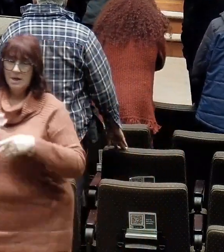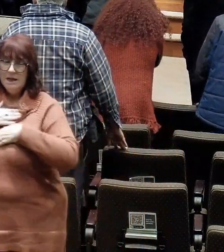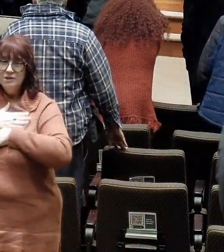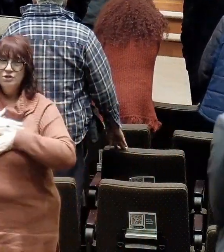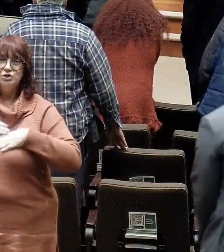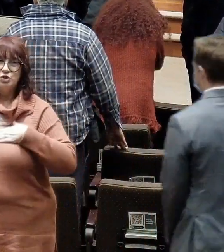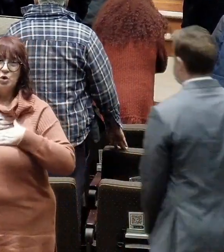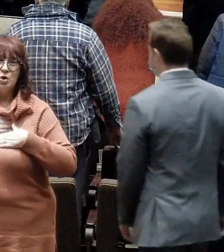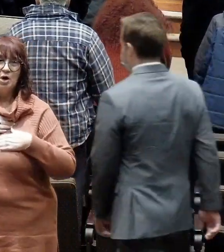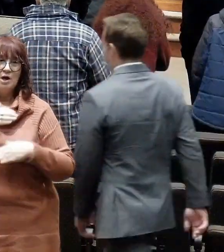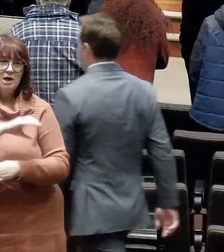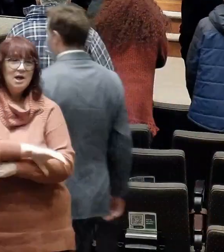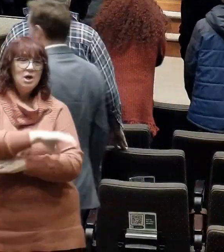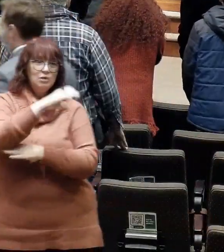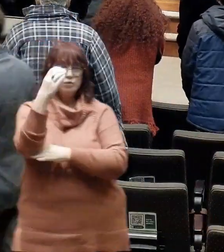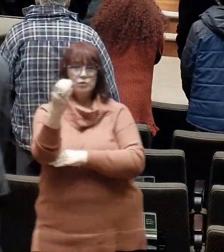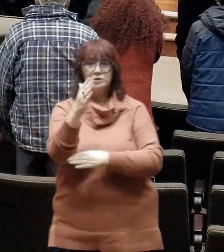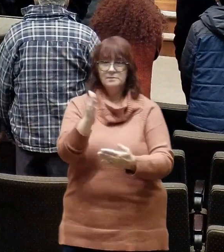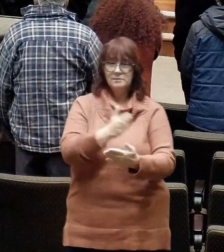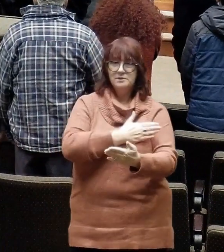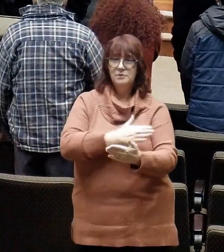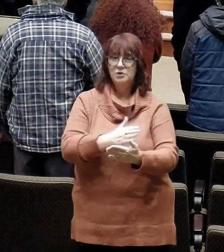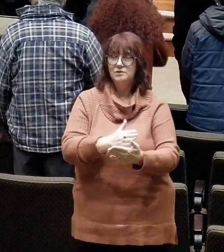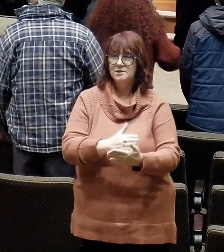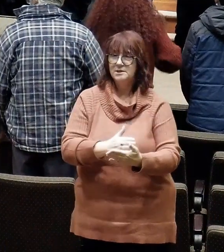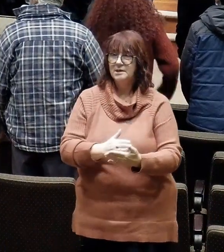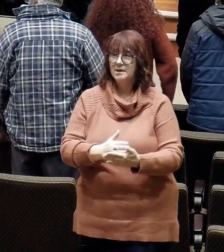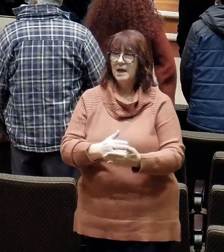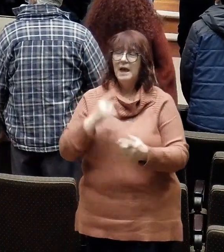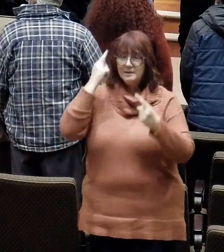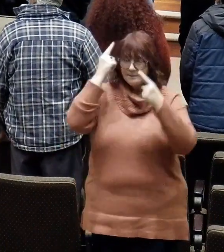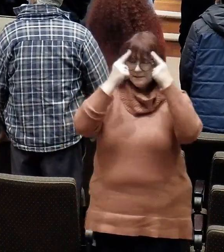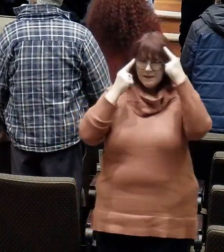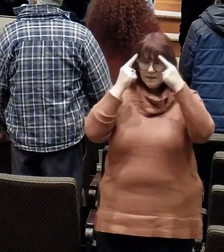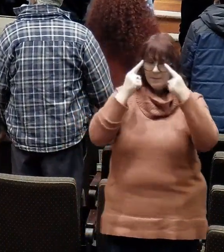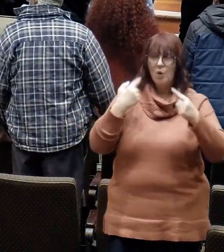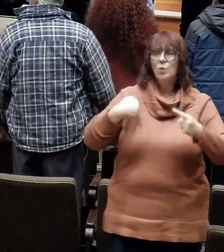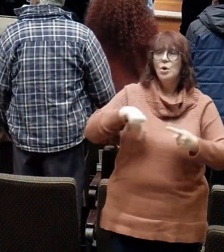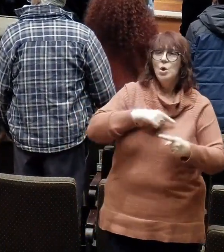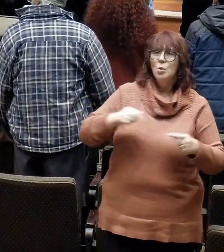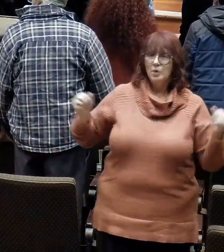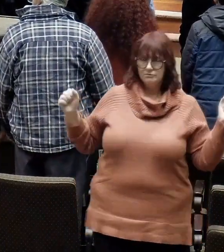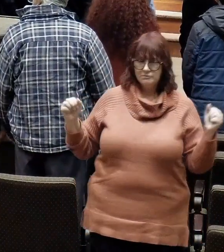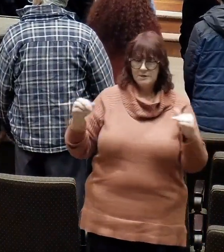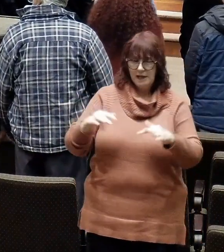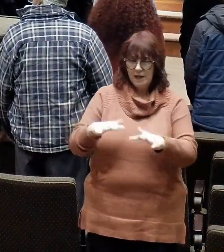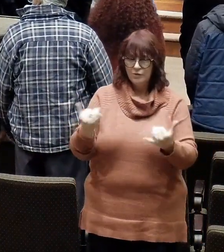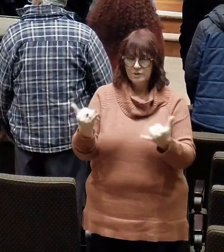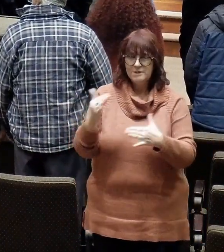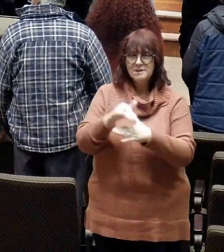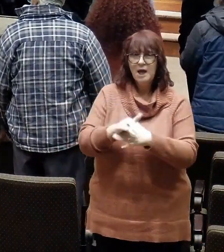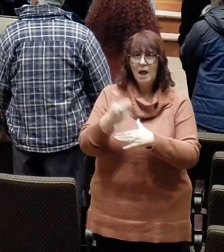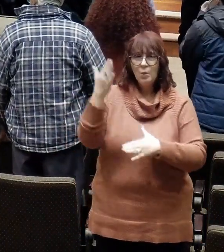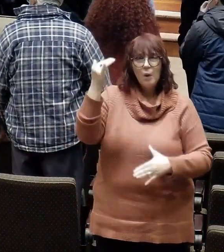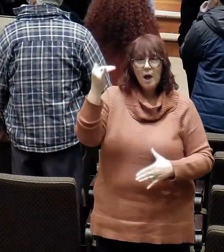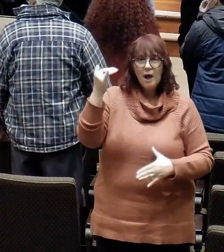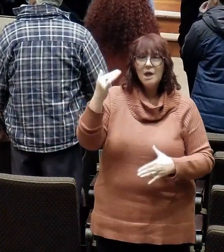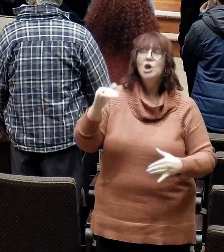consider that we're gathering tonight to rejoice in Christ the Lord. And so let's sing that last verse. Yea, Lord, we